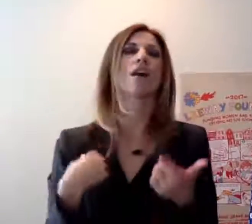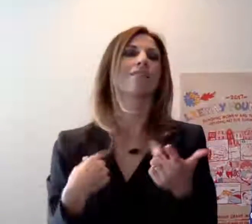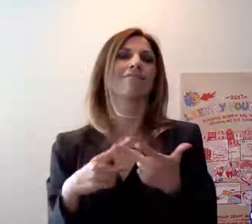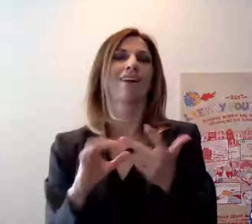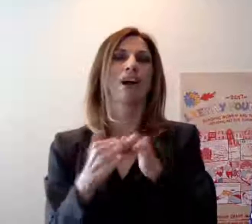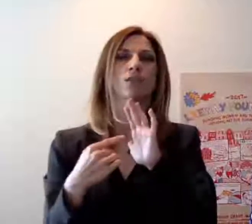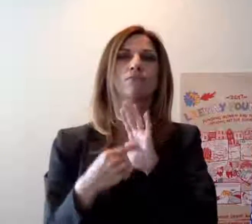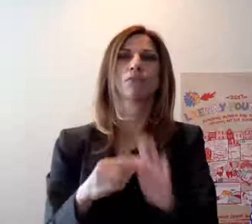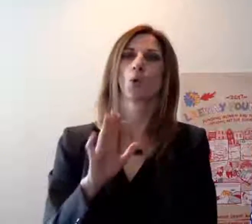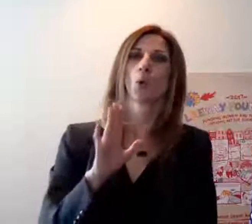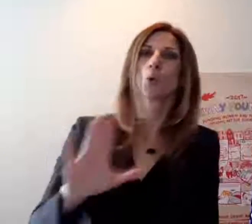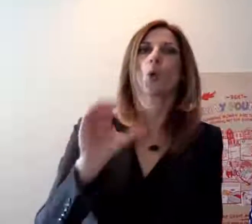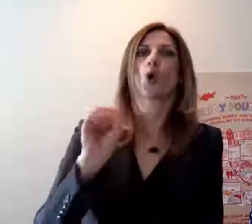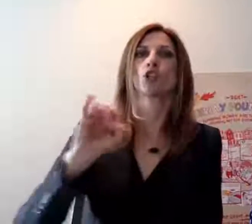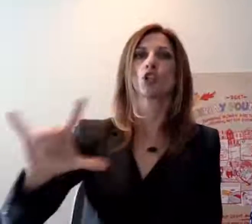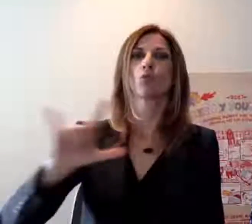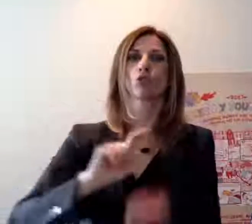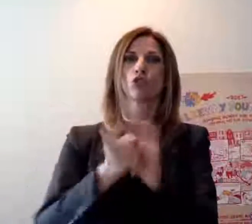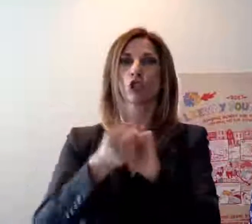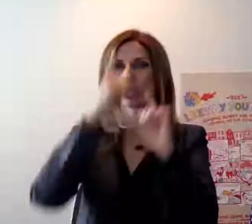your social change vision?